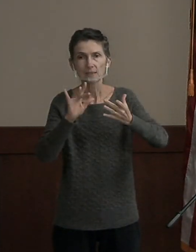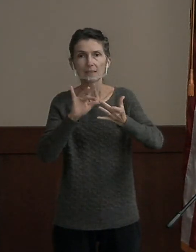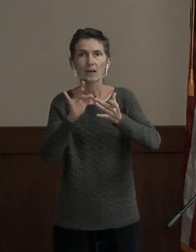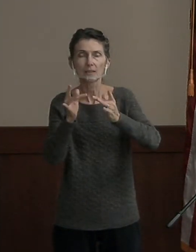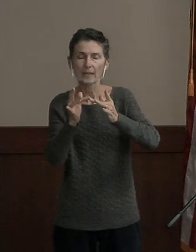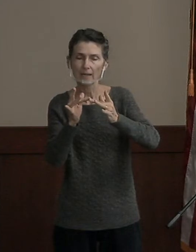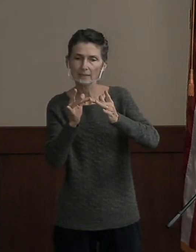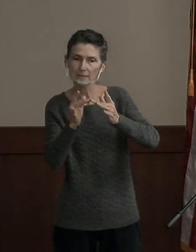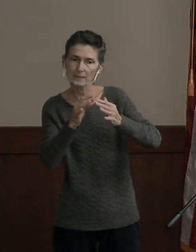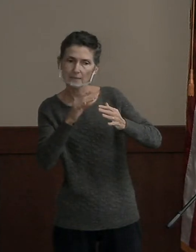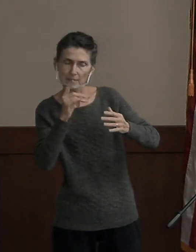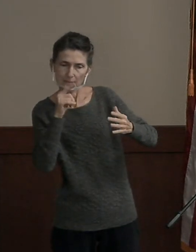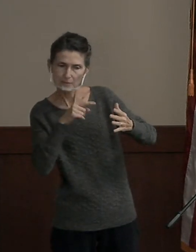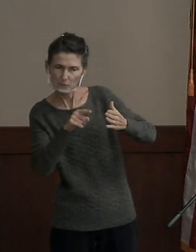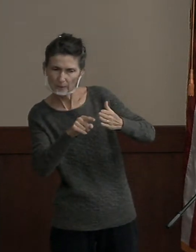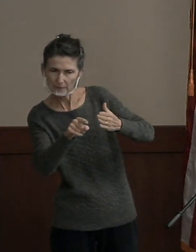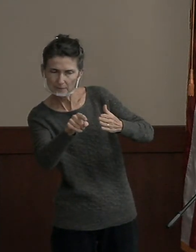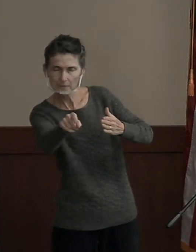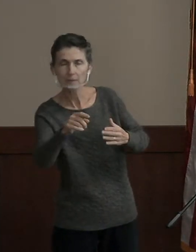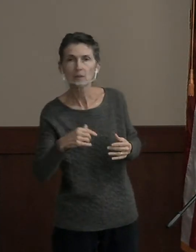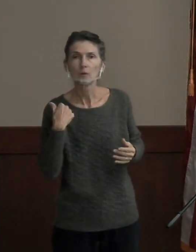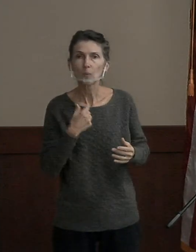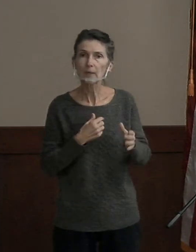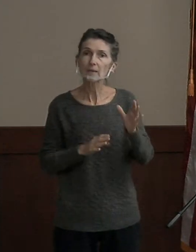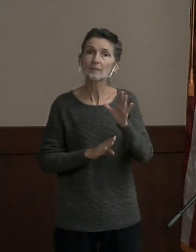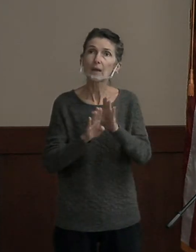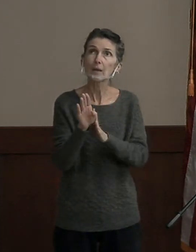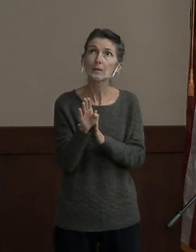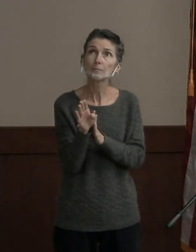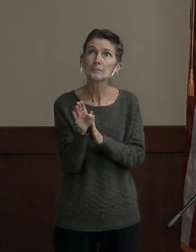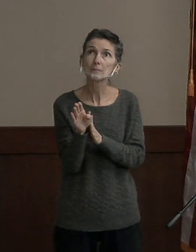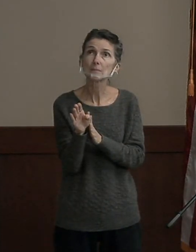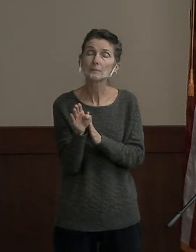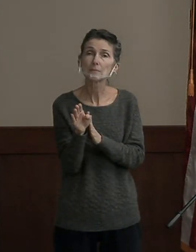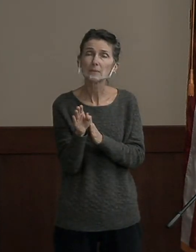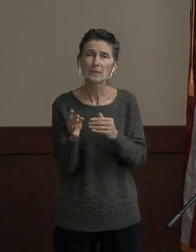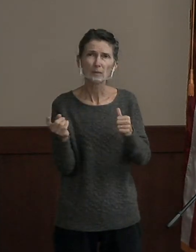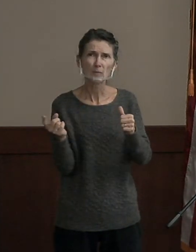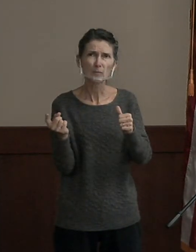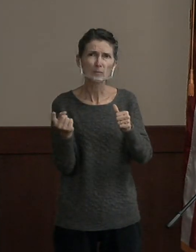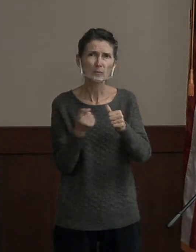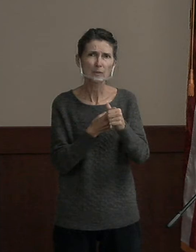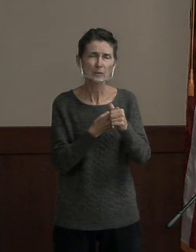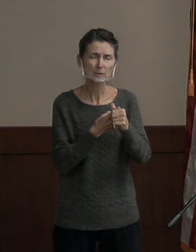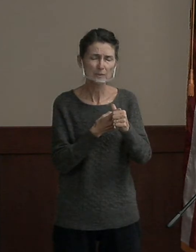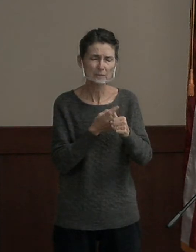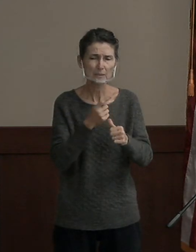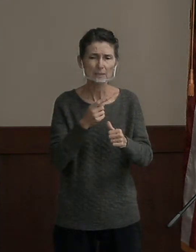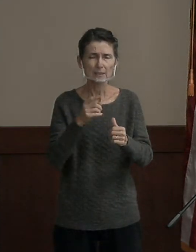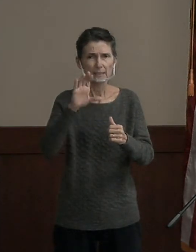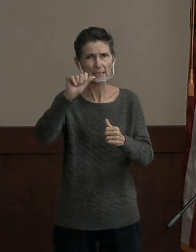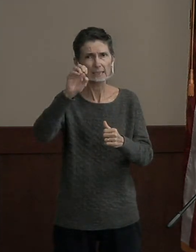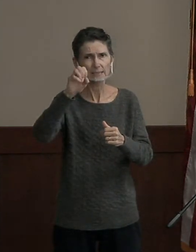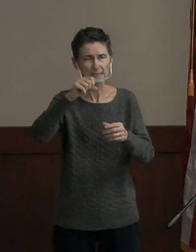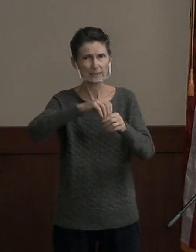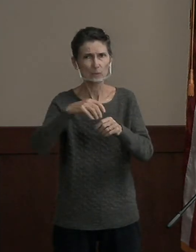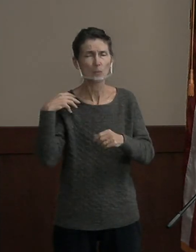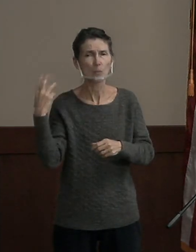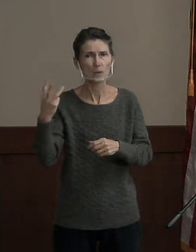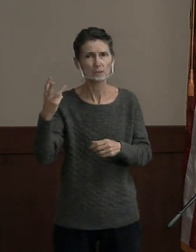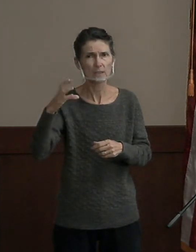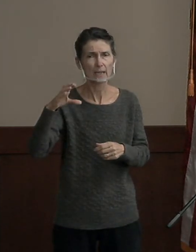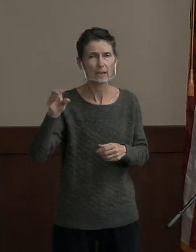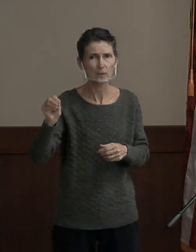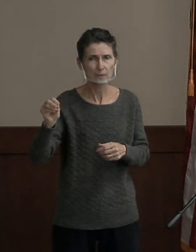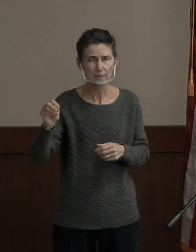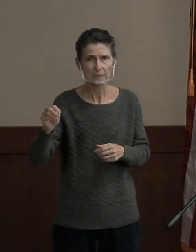tracing. We developed, at the sort of first sign of cases that we were going to have here in Washington County,